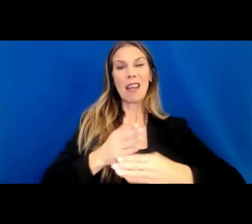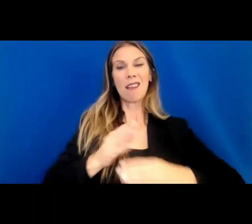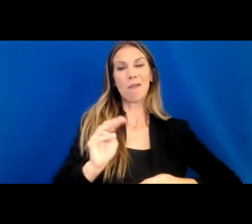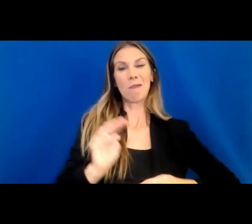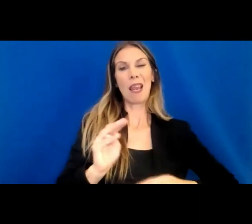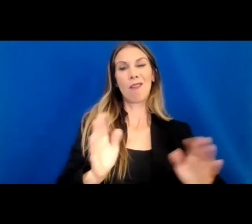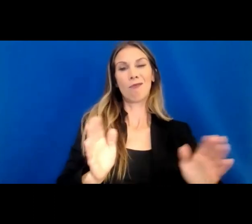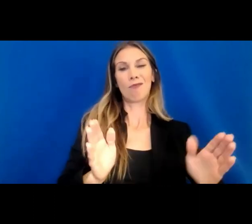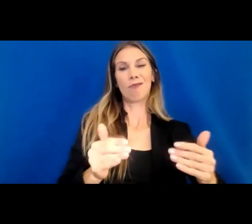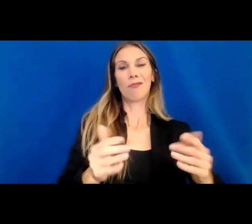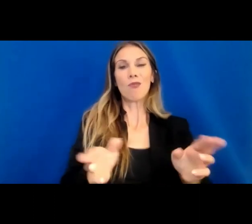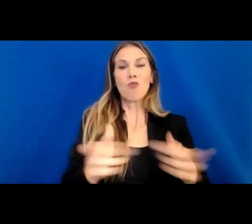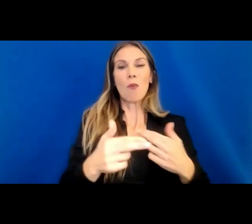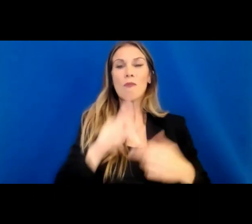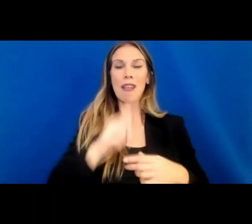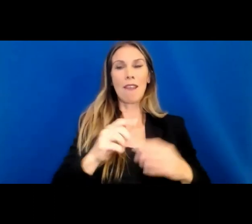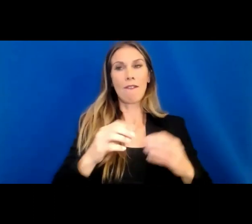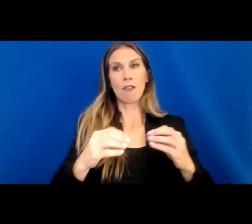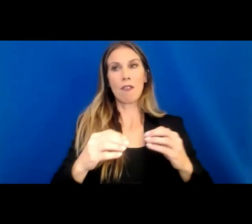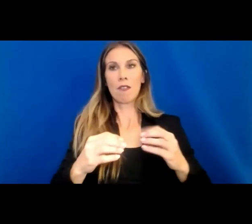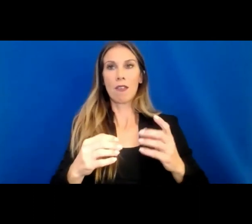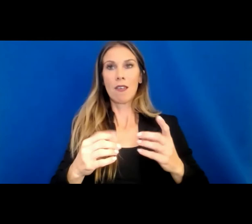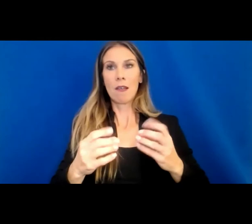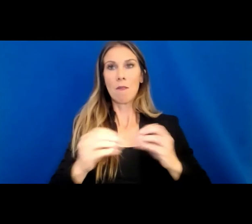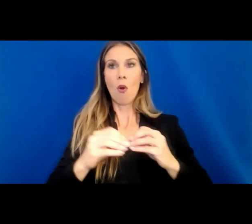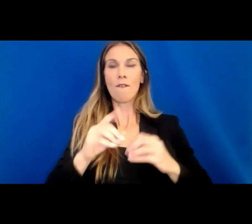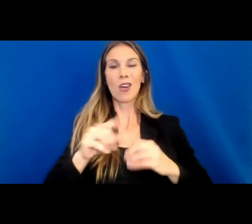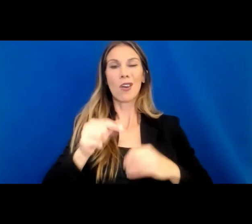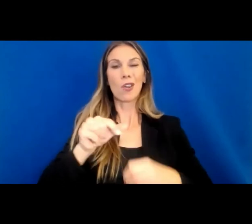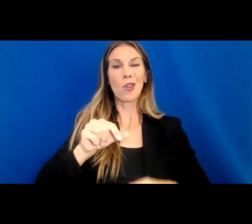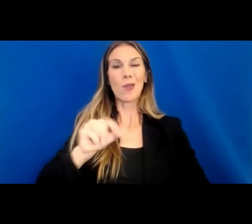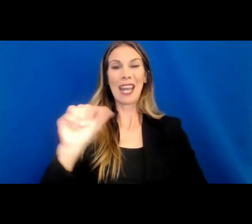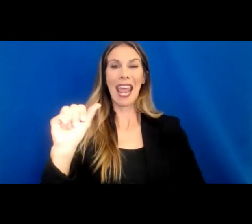Q&A and the chair